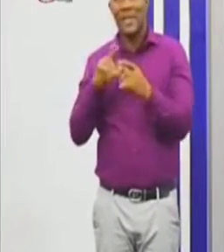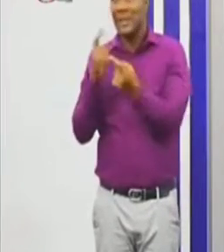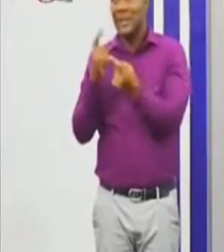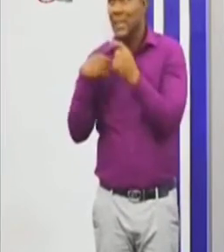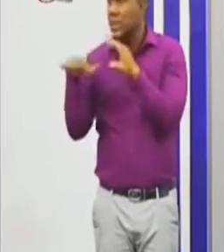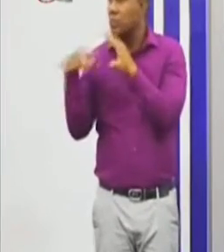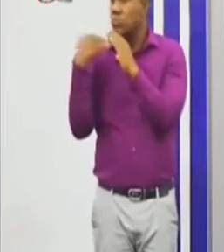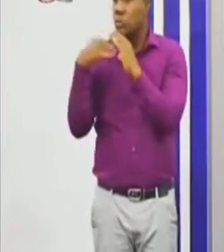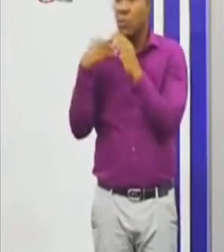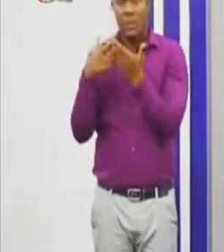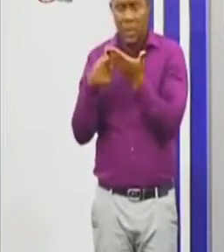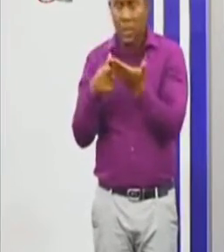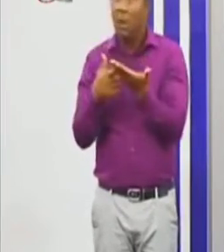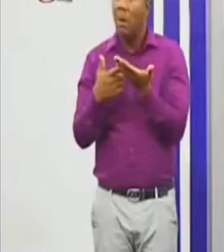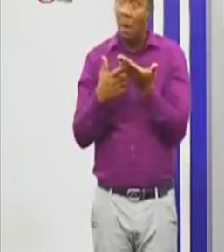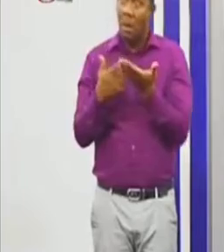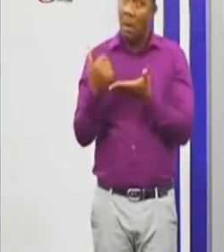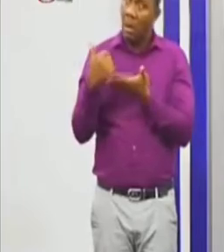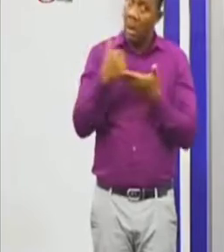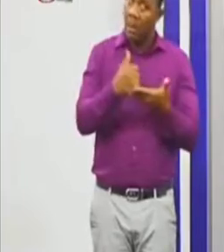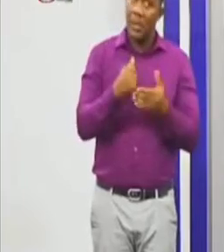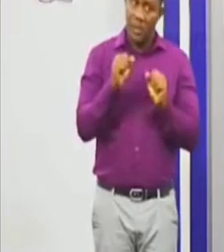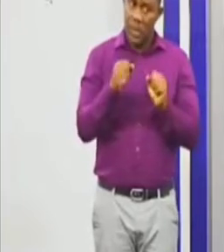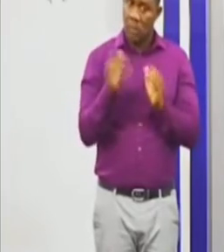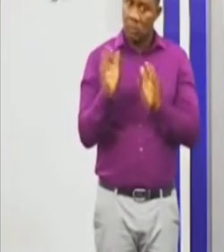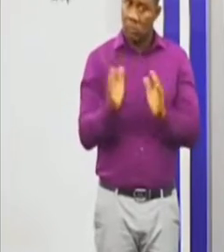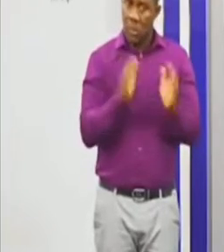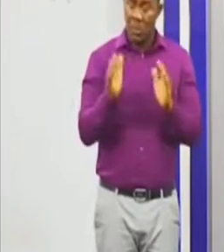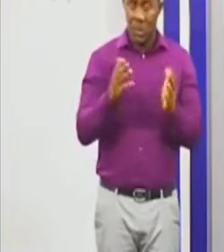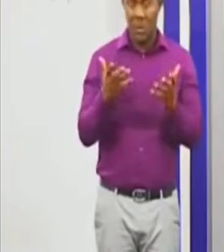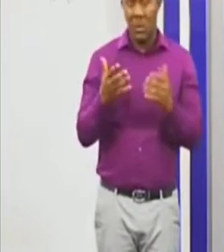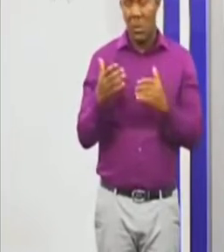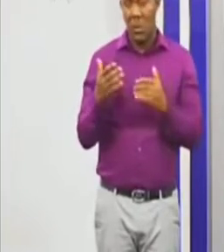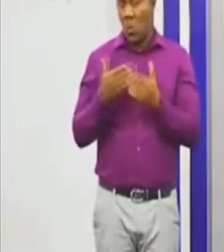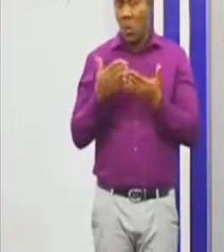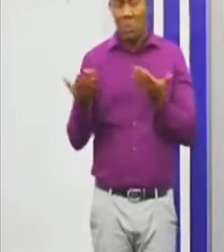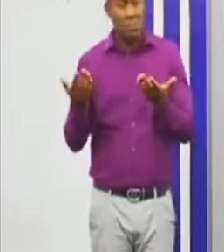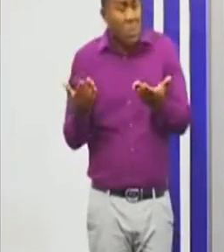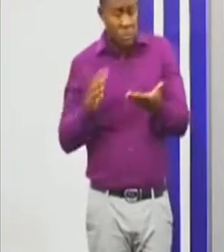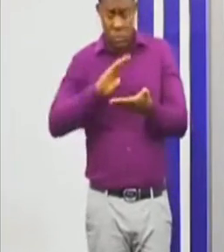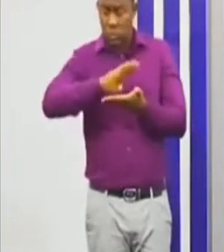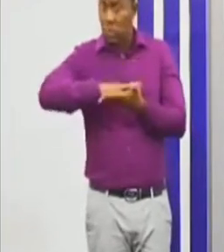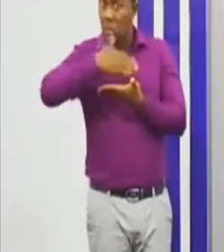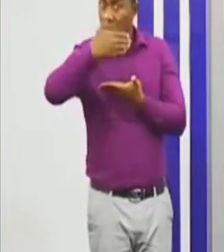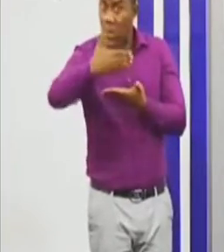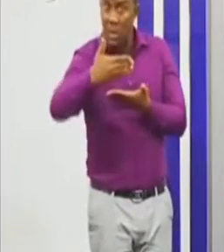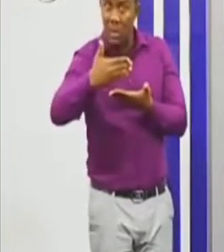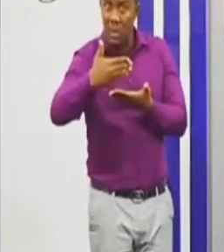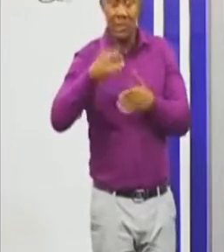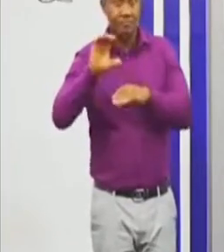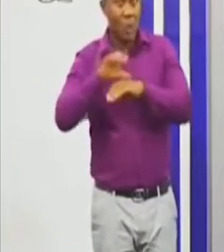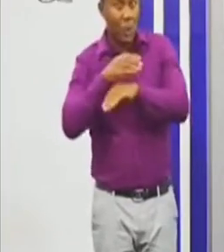yɛnyɛ nhyehyɛ no na ɔmo ntumi nyɛ adwuma. Ɛwɔ device bi so either on laptops, on